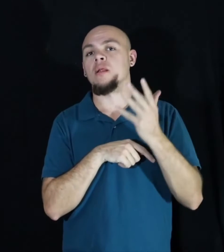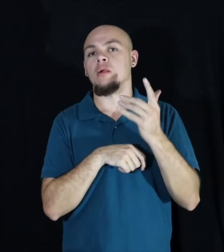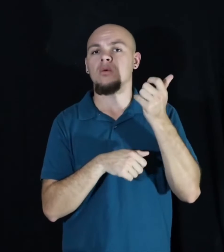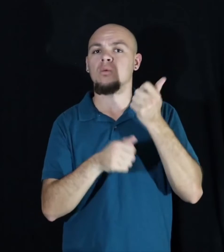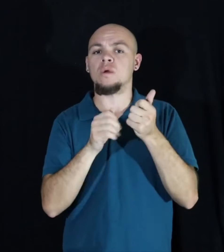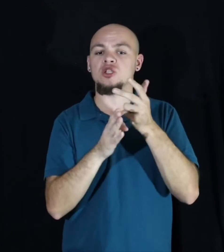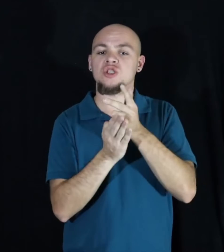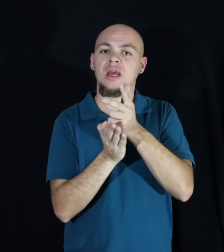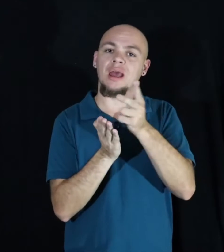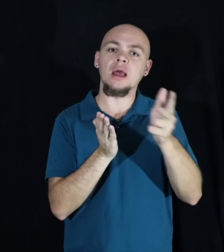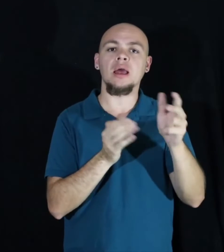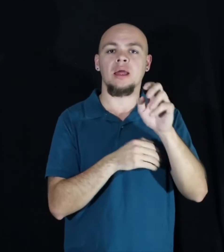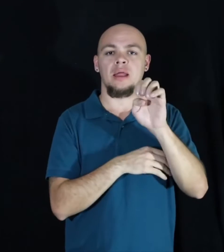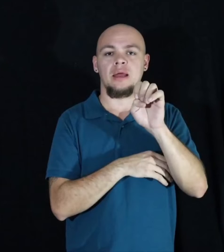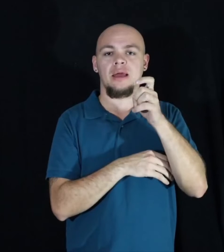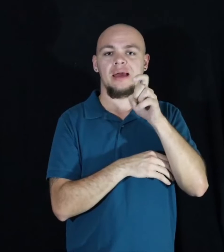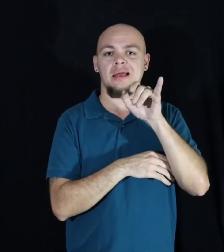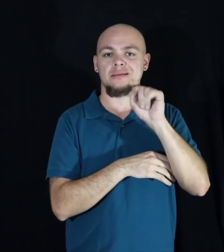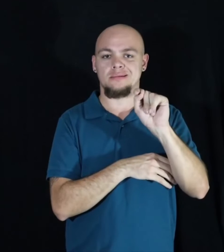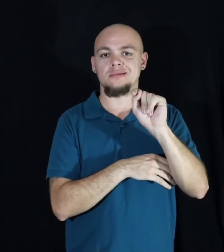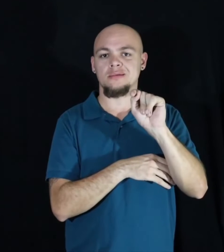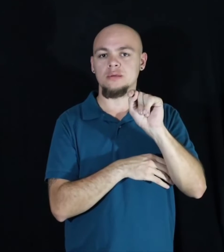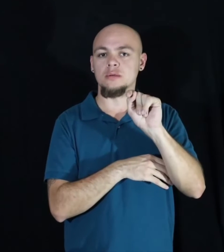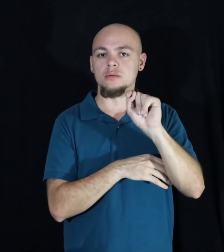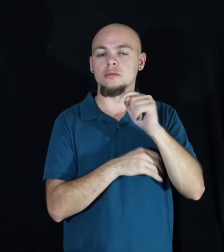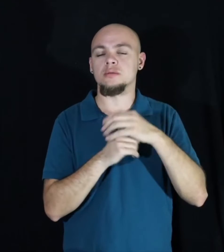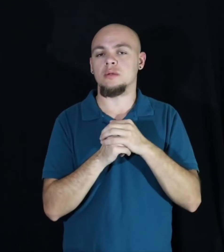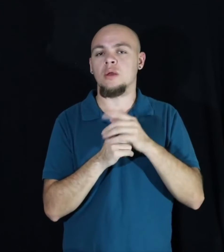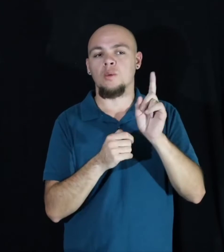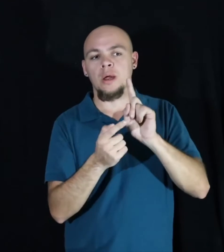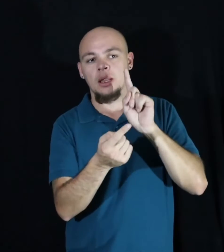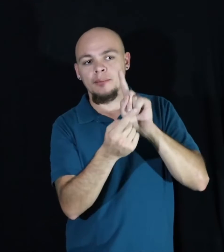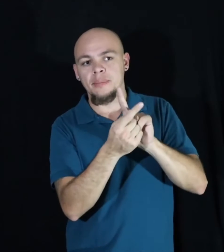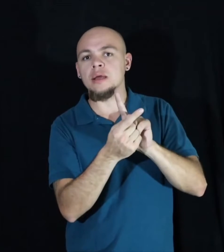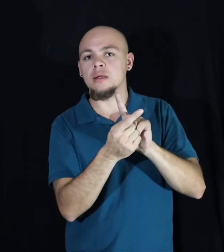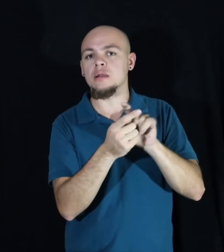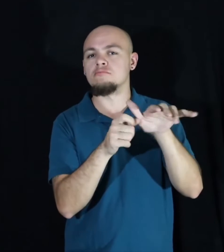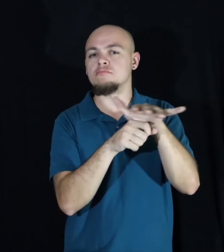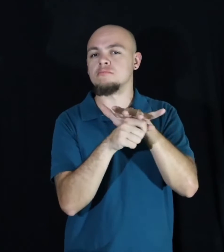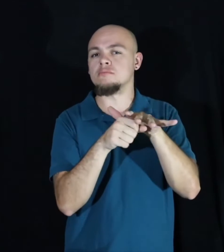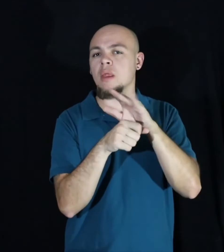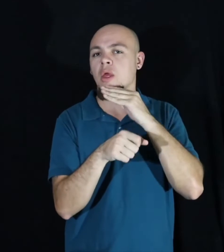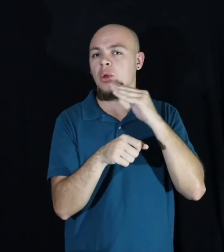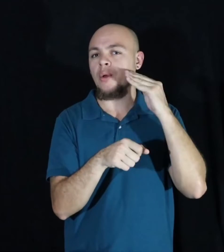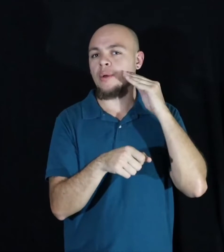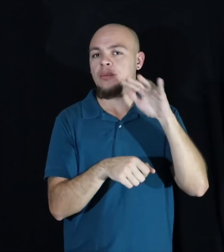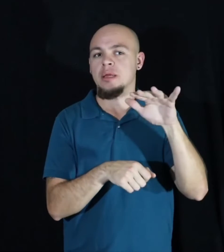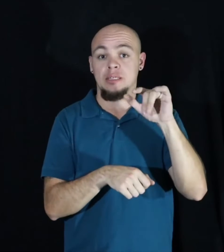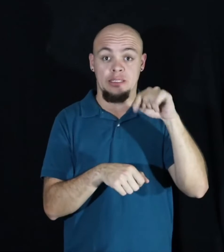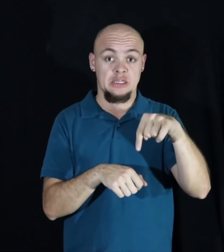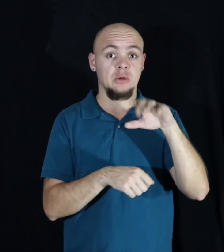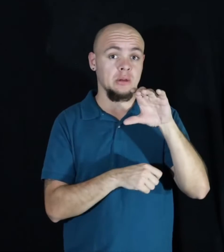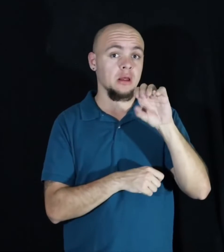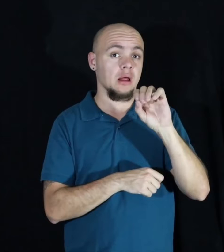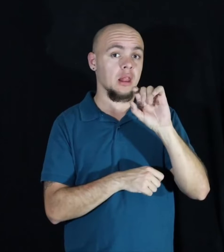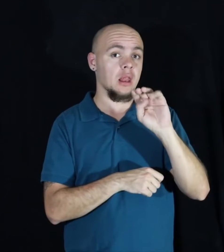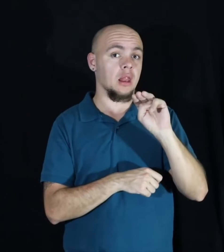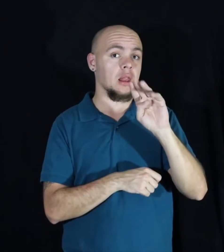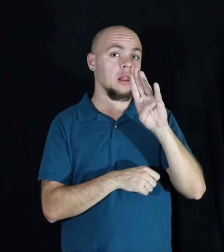exit to get off of and where to meet them in the neighborhood here in Columbus.